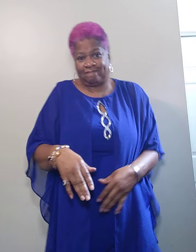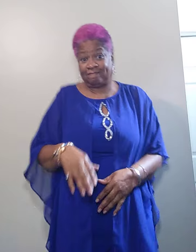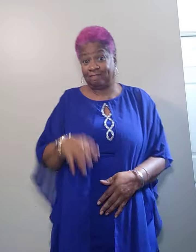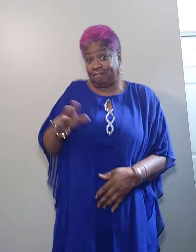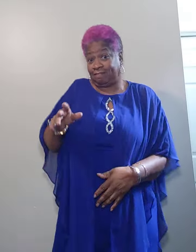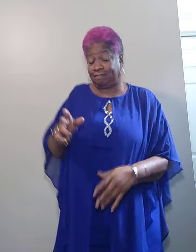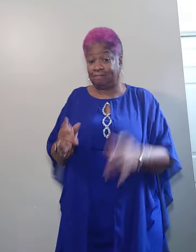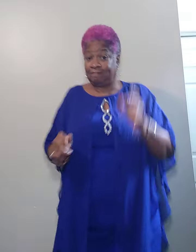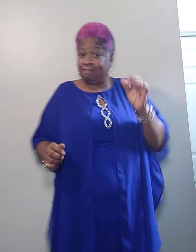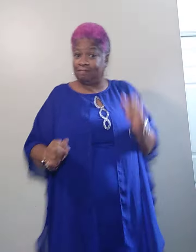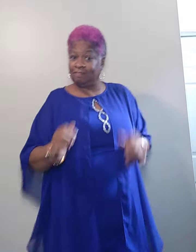three-ring circus.